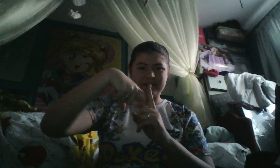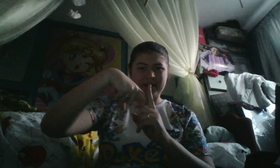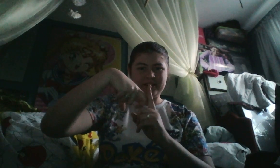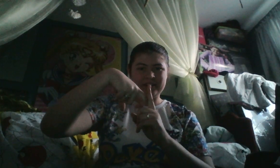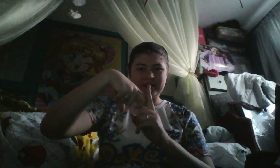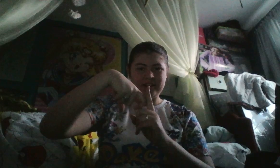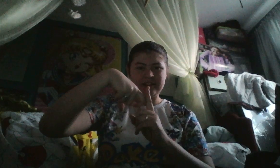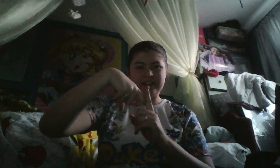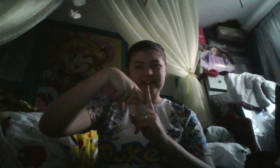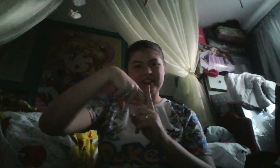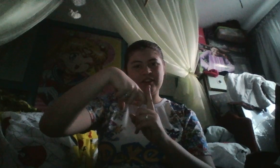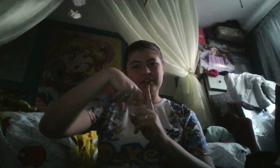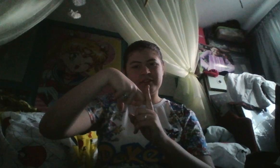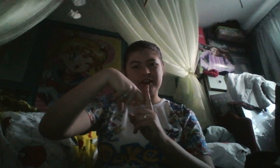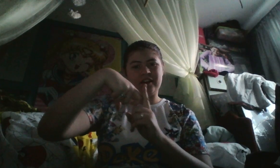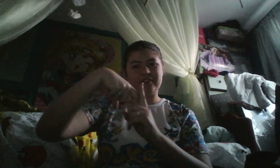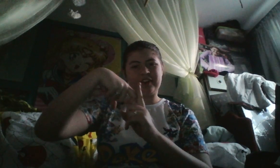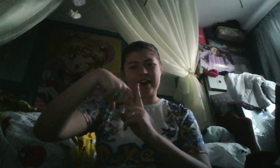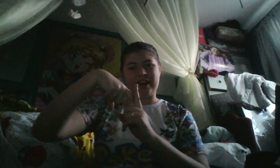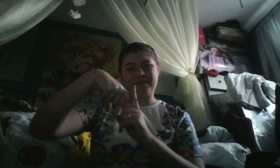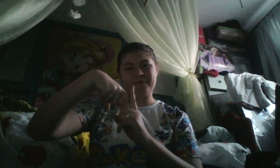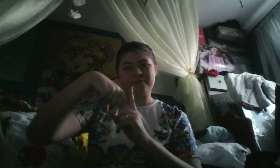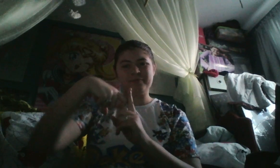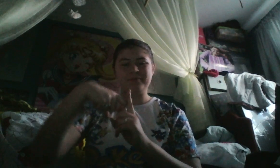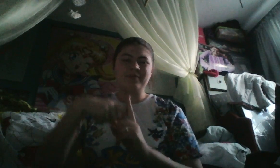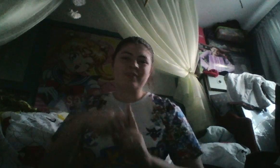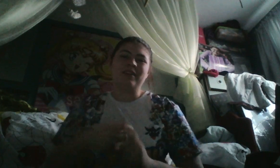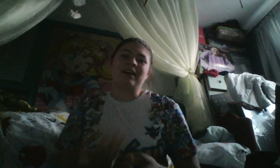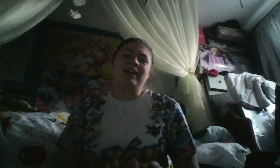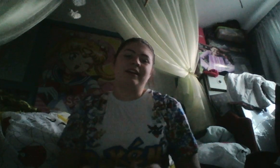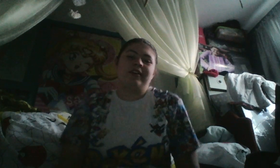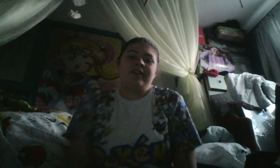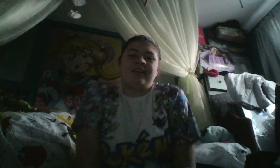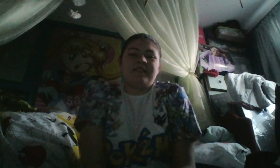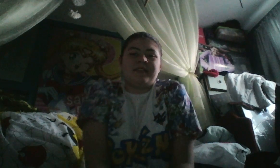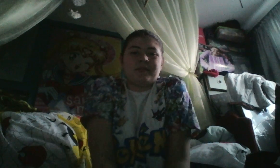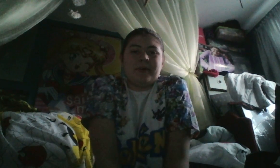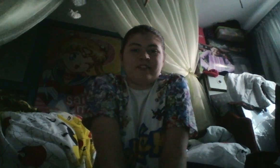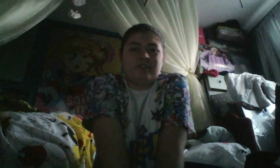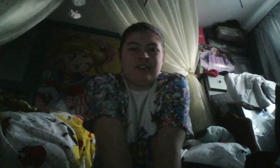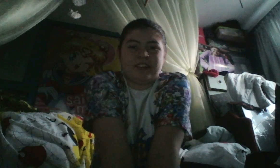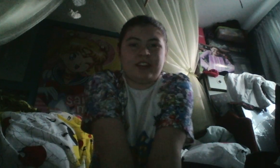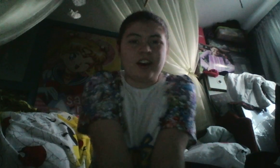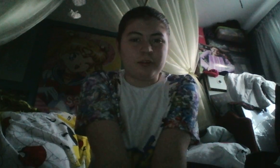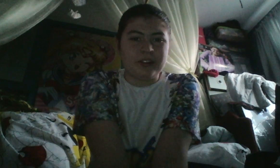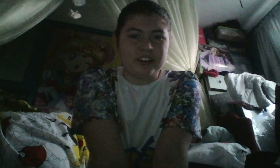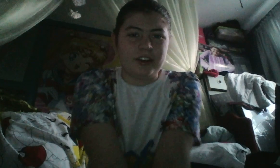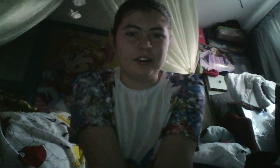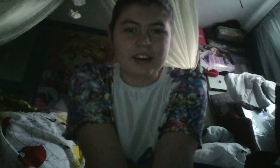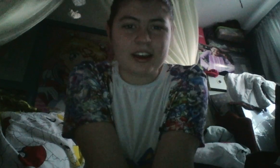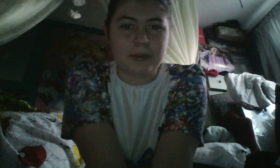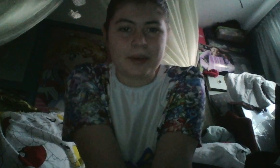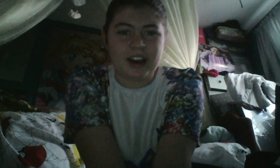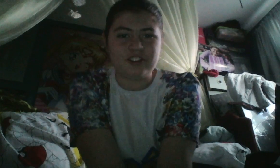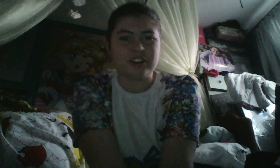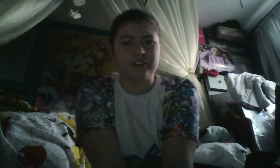mean? You get that little curved K. I know, it seems a bit of a risky, hard one to do. I'll admit I struggled with that